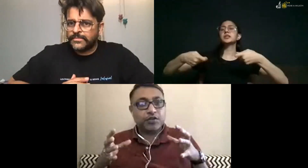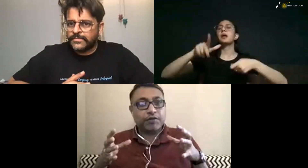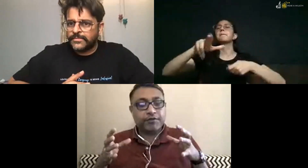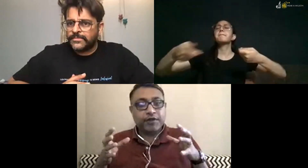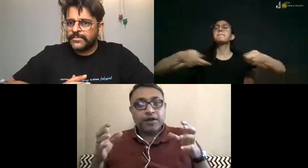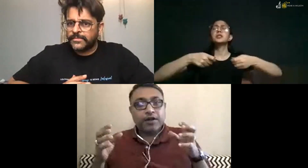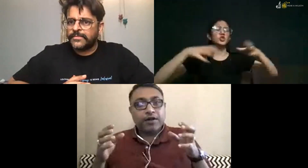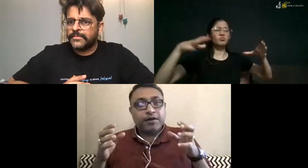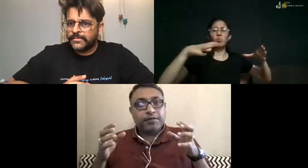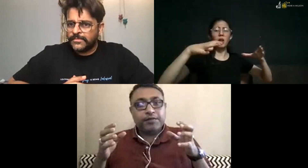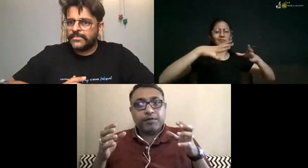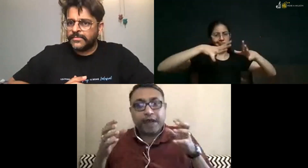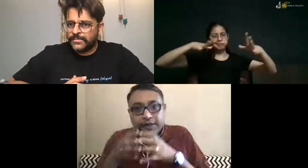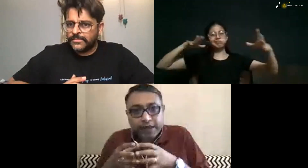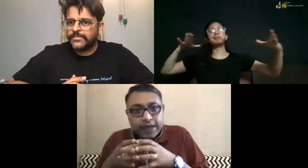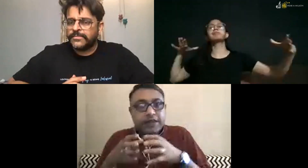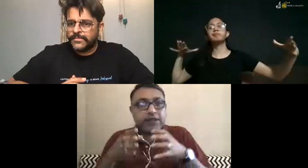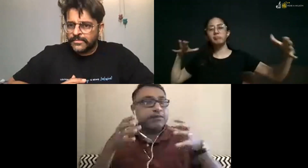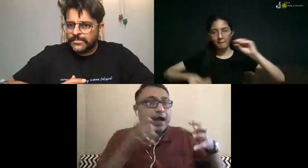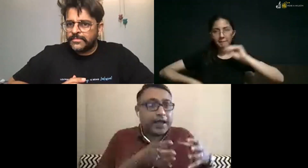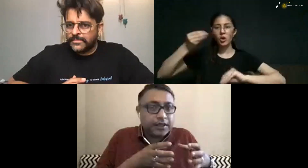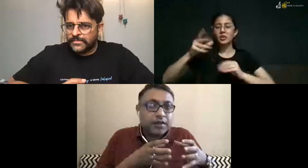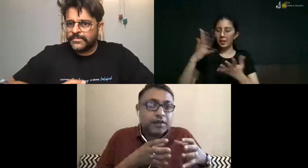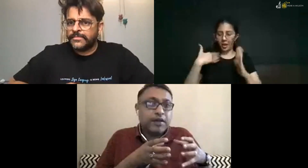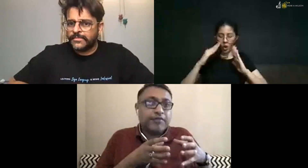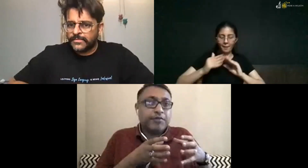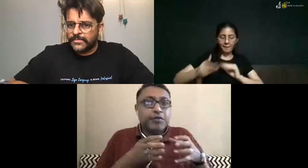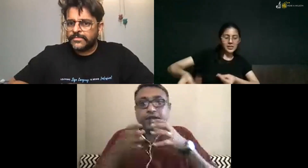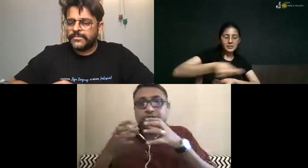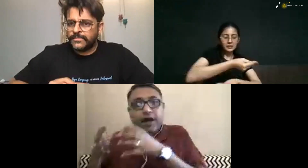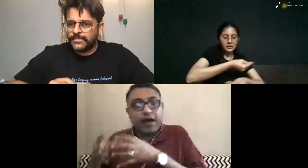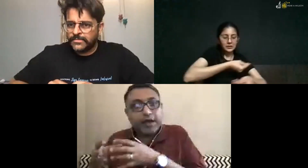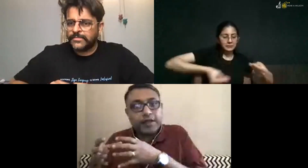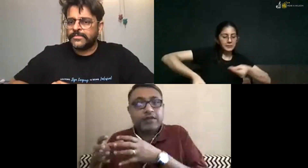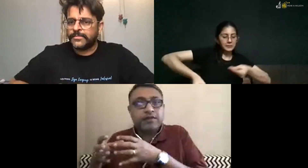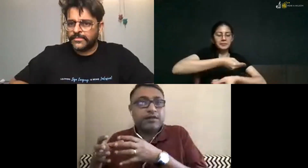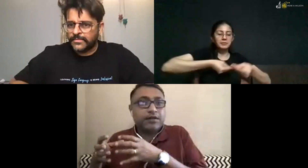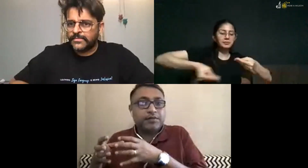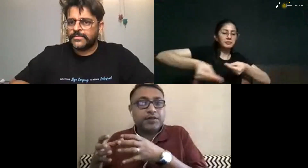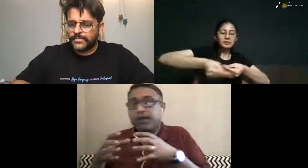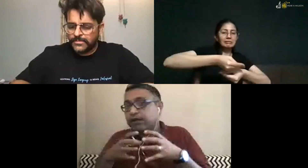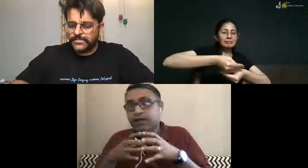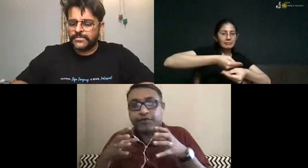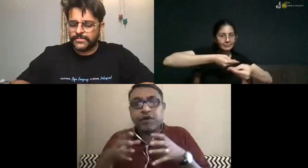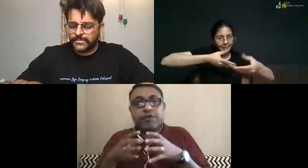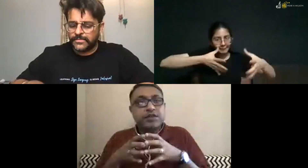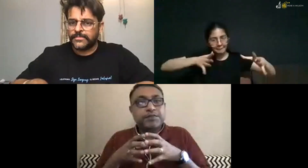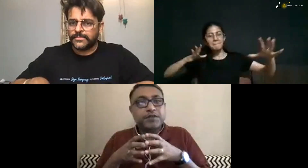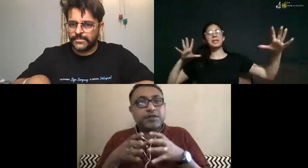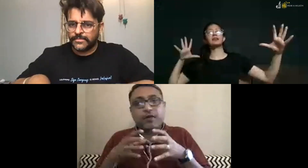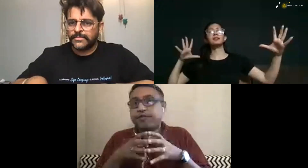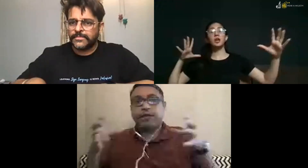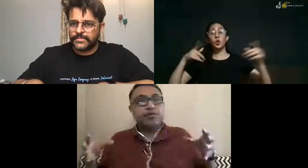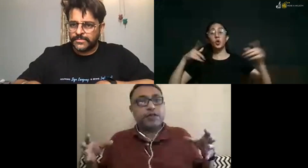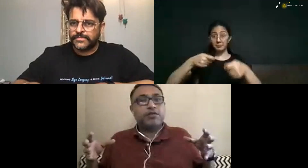restrictions of my locality, my deaf community, my this thing. If you are a business person,